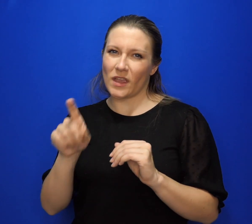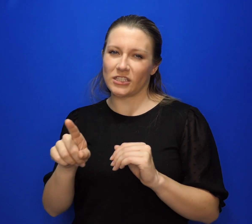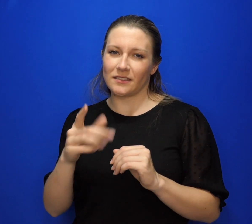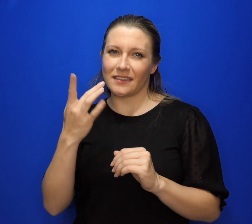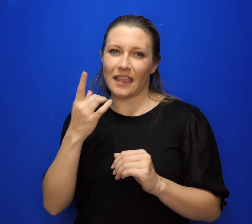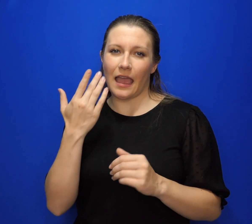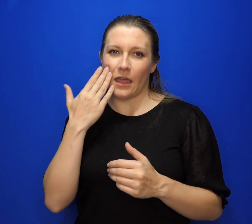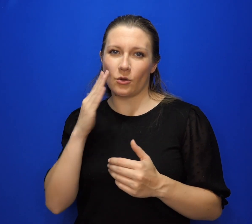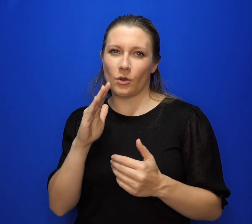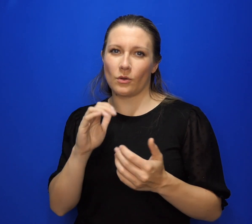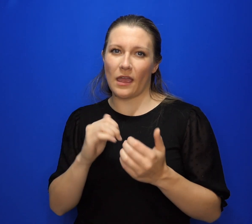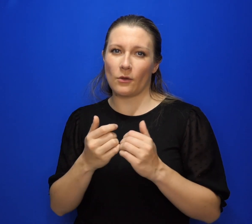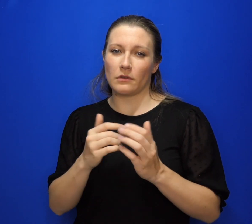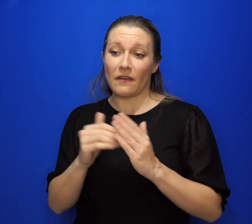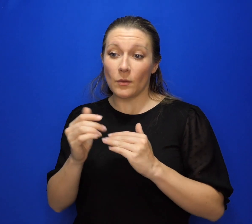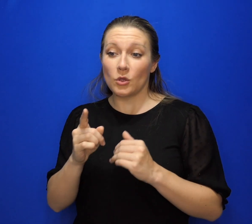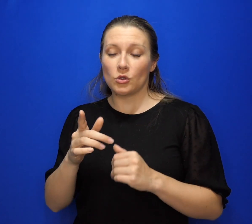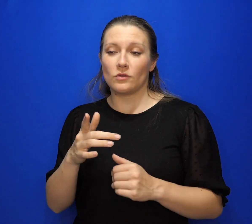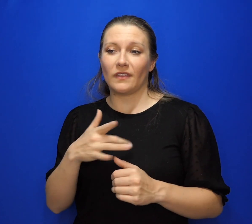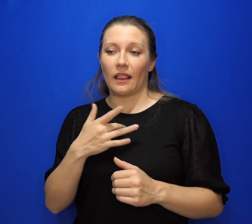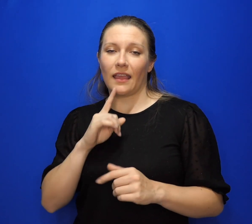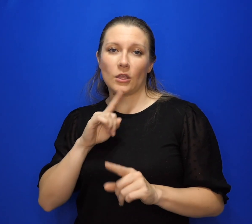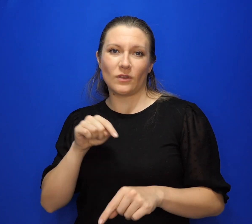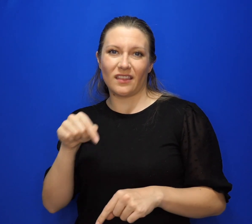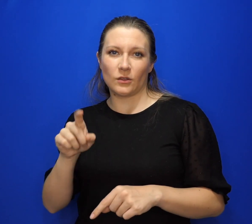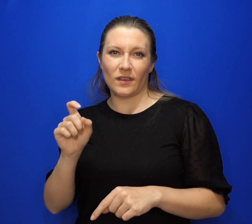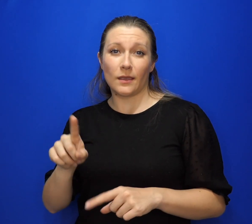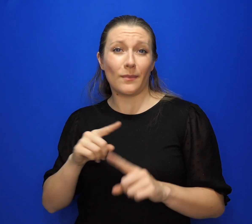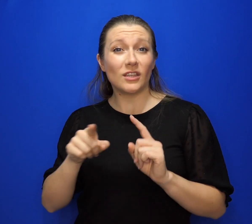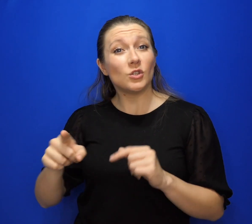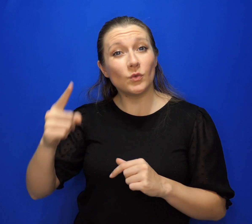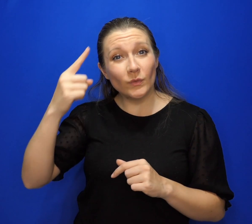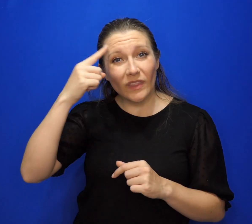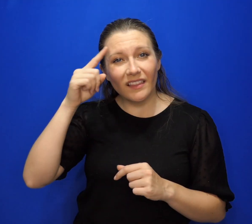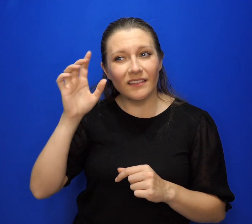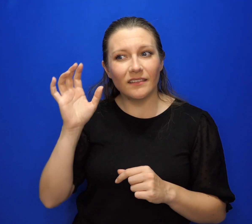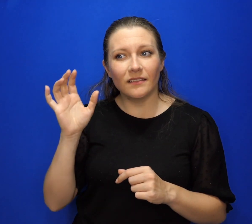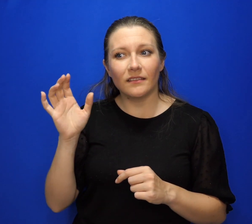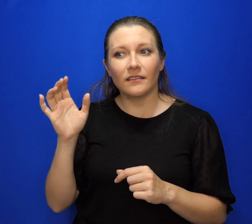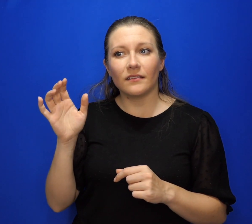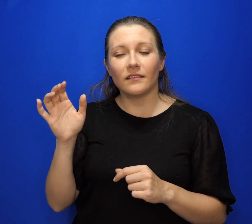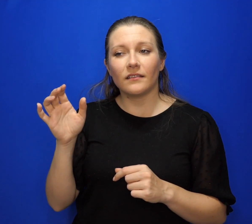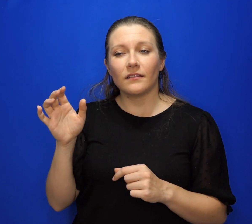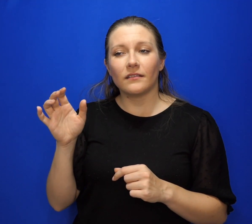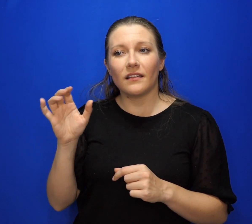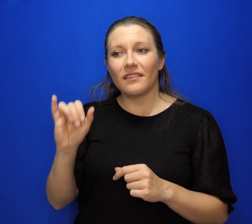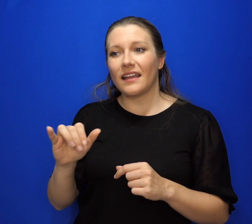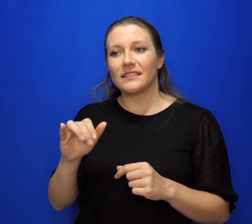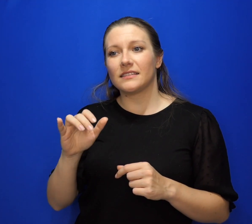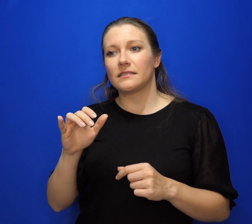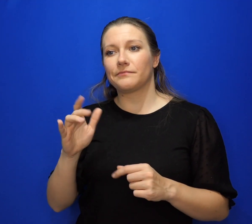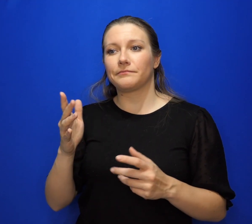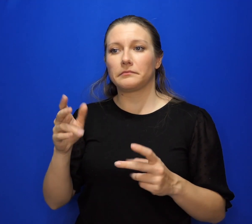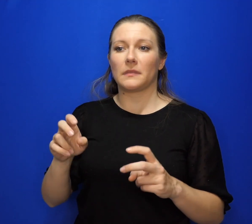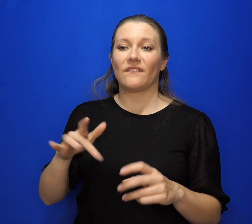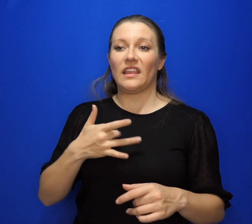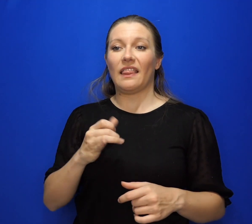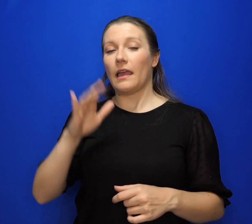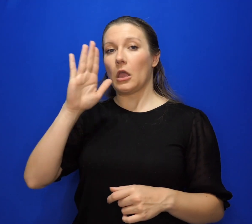question because I don't know how comfortable you'd be answering this, but do you think there is that God complex with